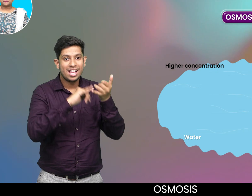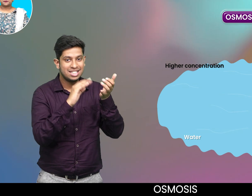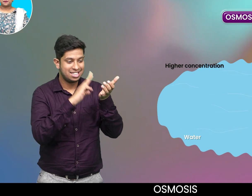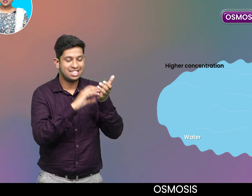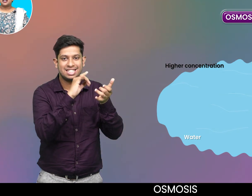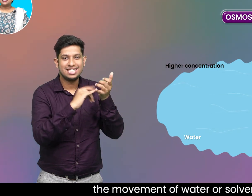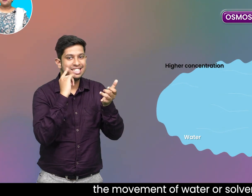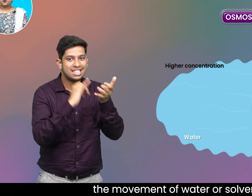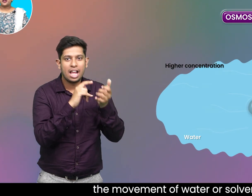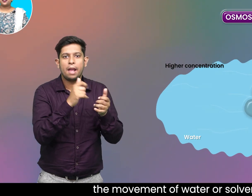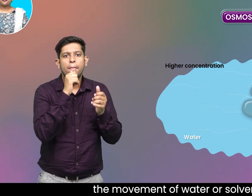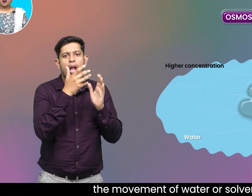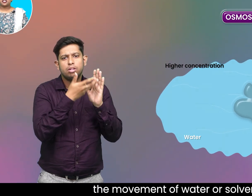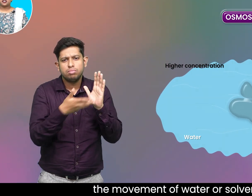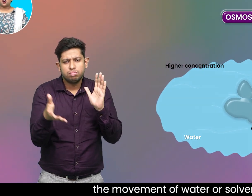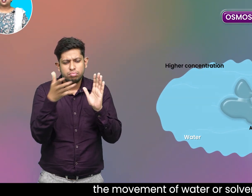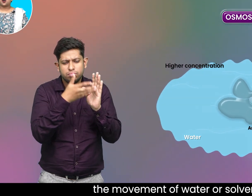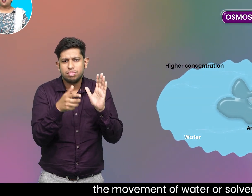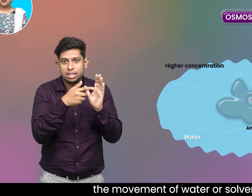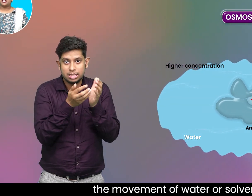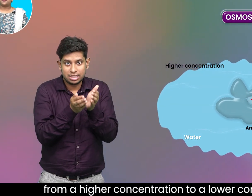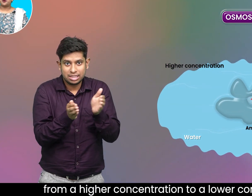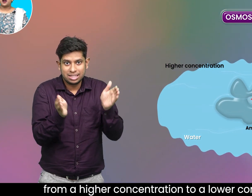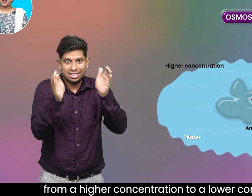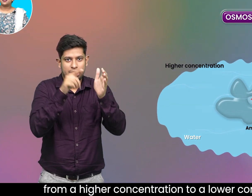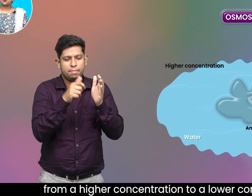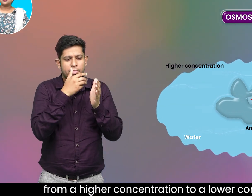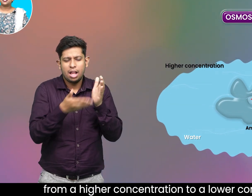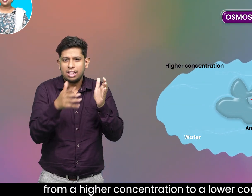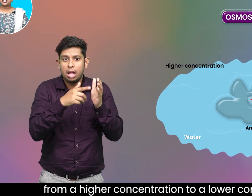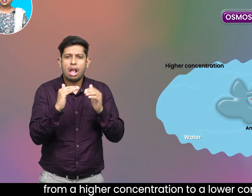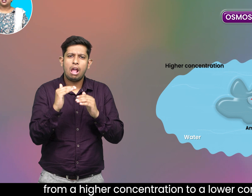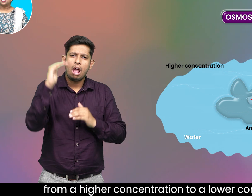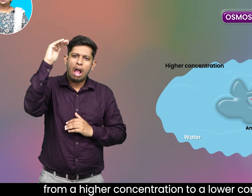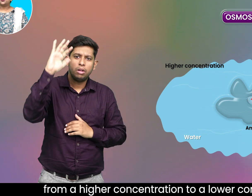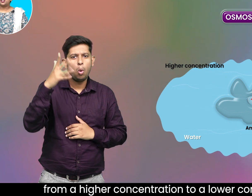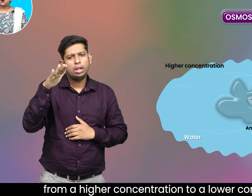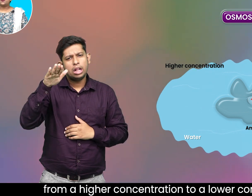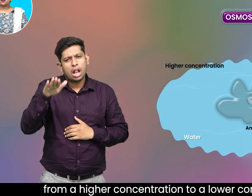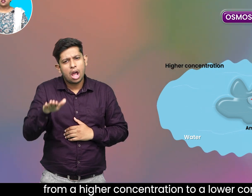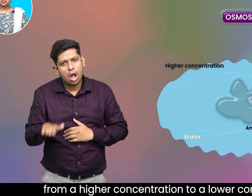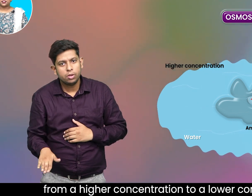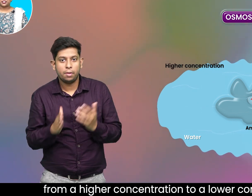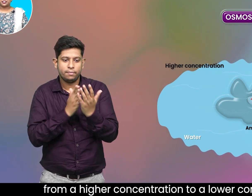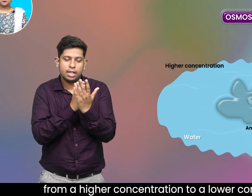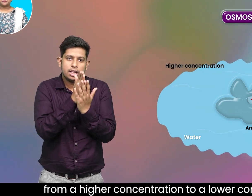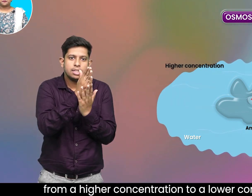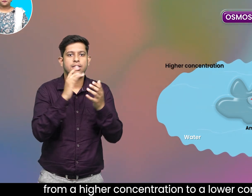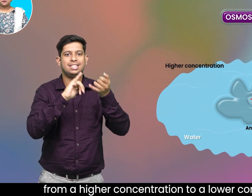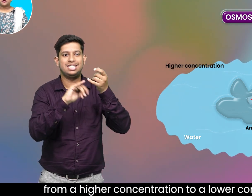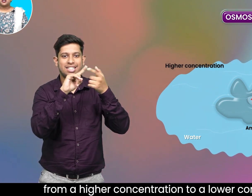Osmosis, the movement of water or solvent from a higher concentration to a lower